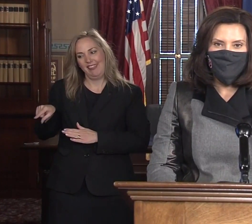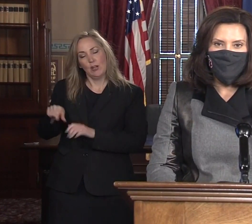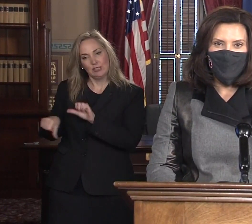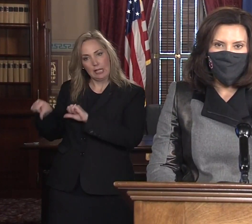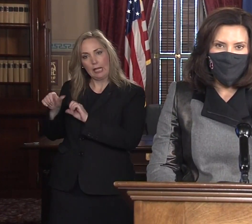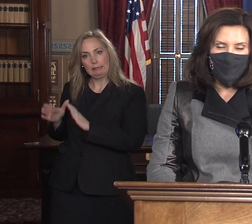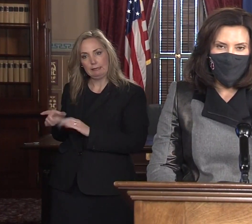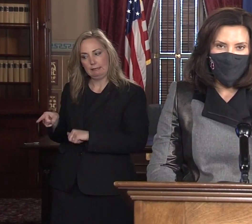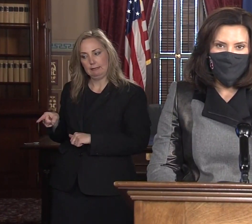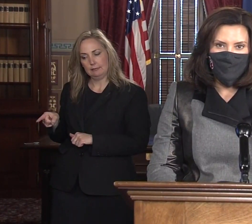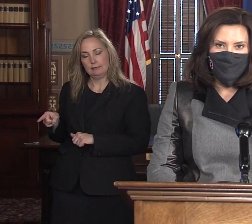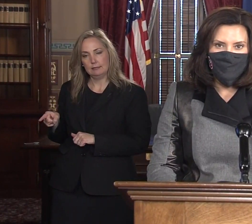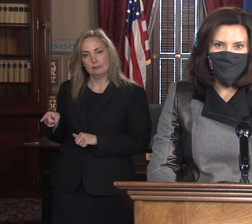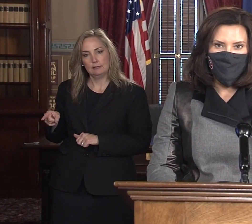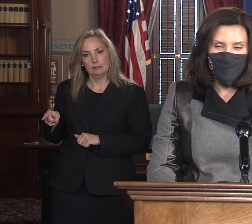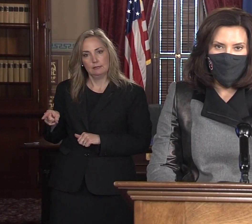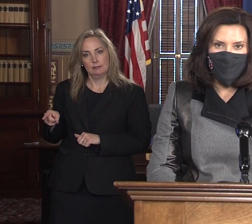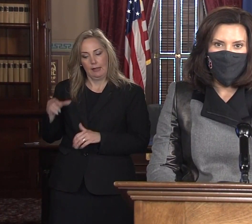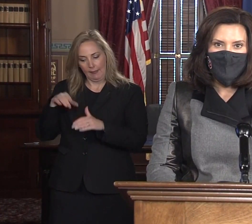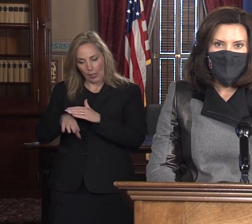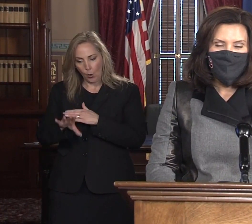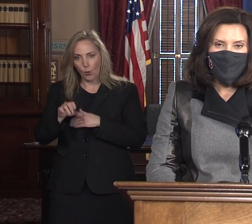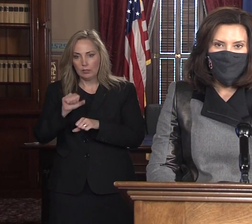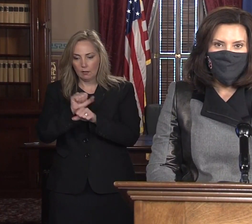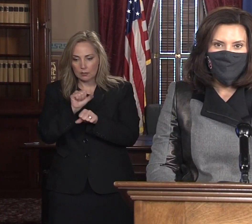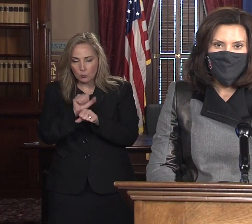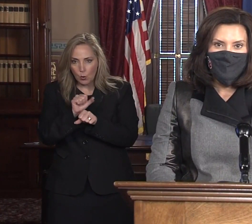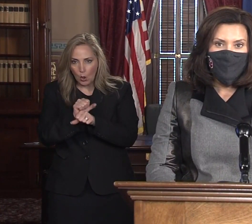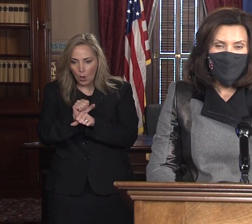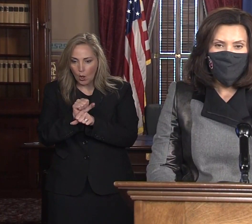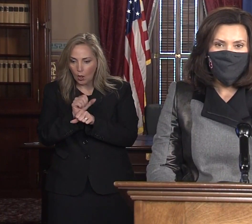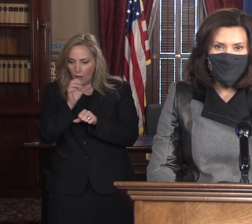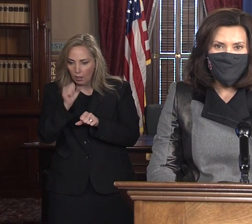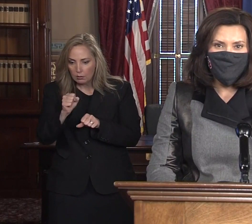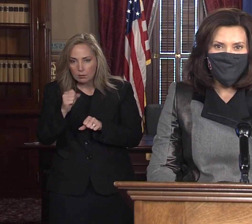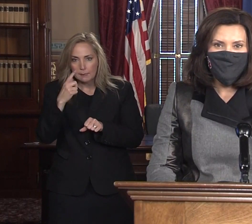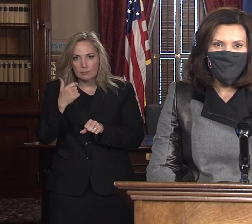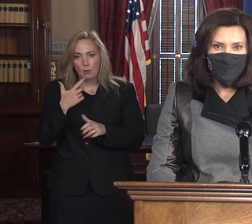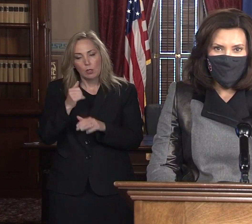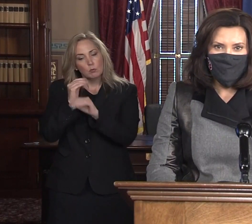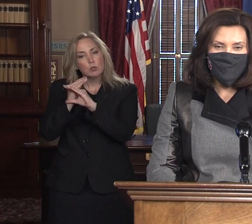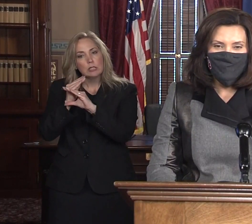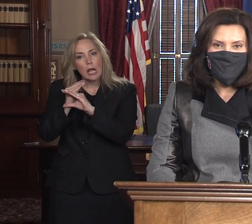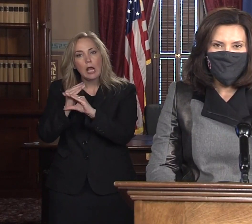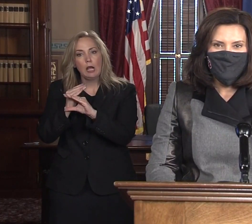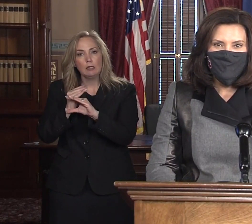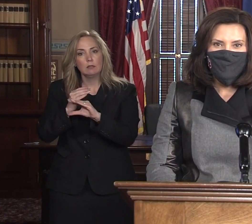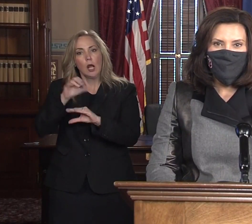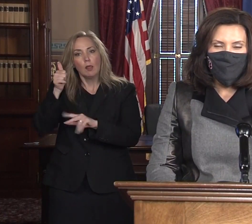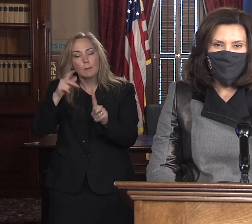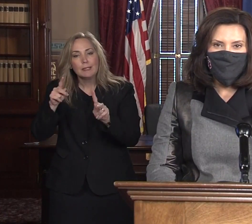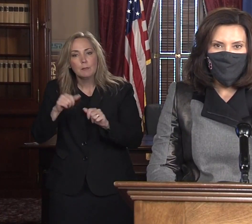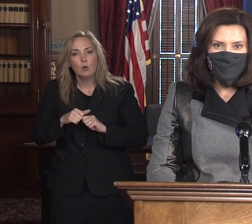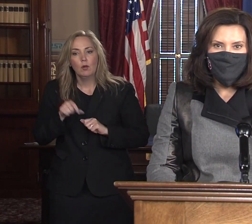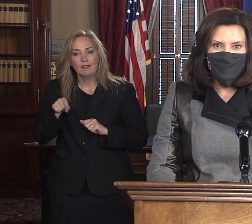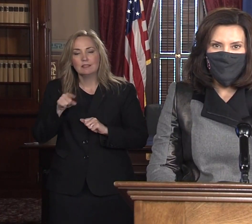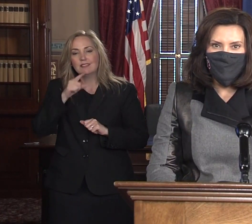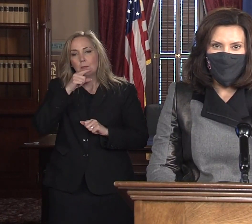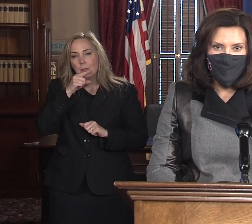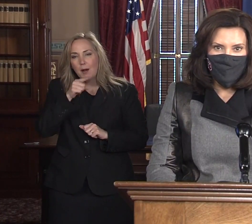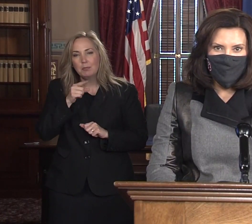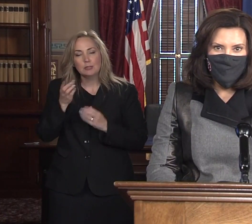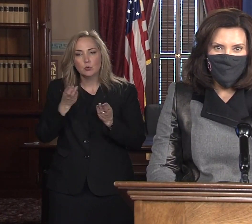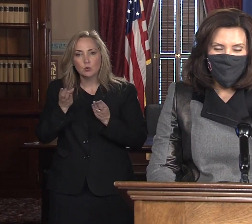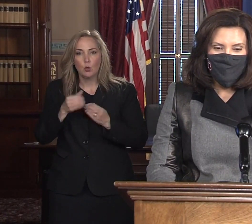scientists. They're people that go into this work because they want to protect others. This is public service at